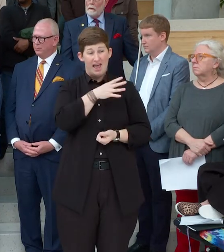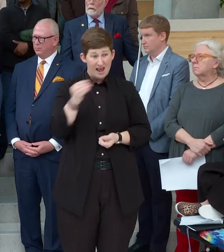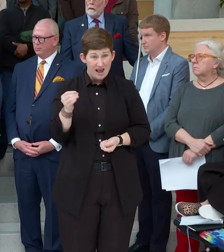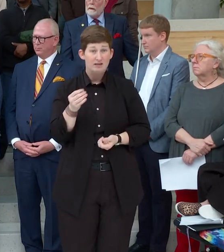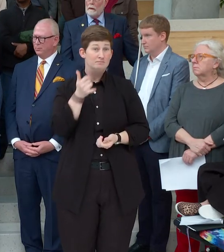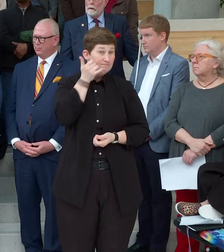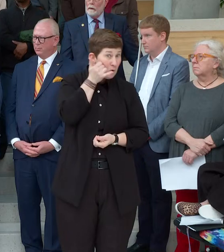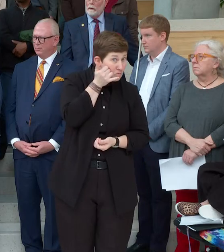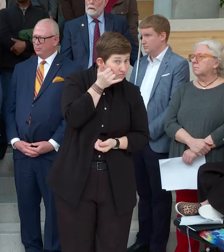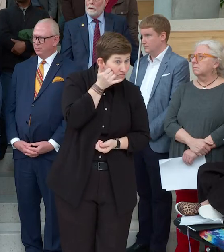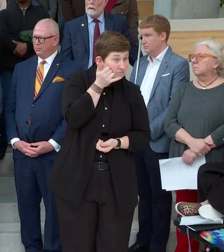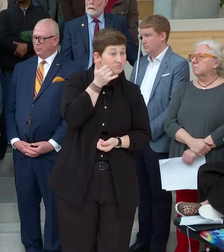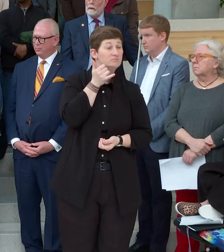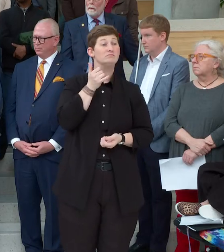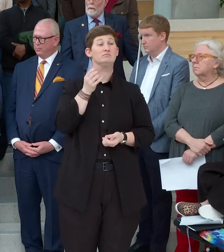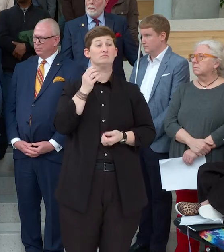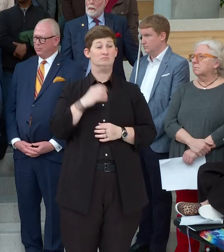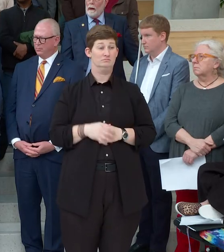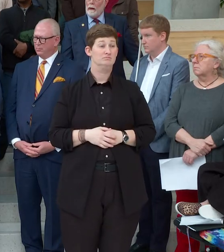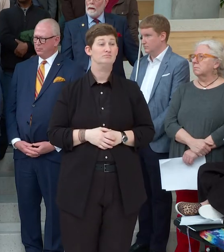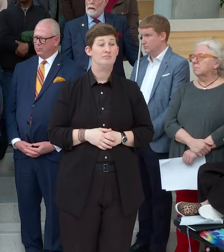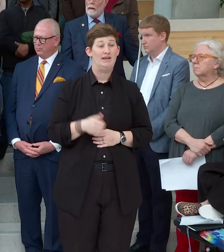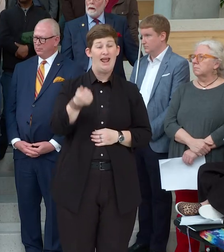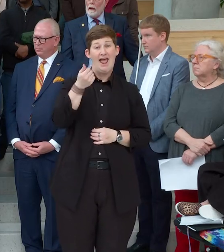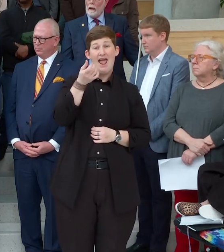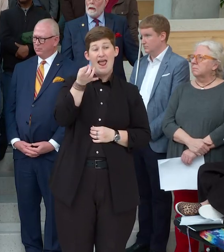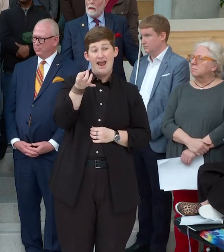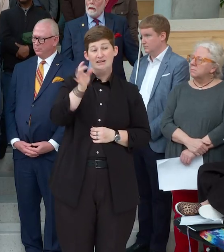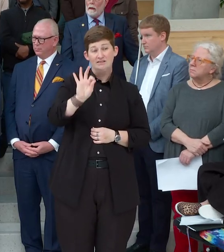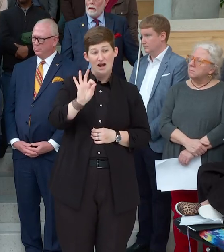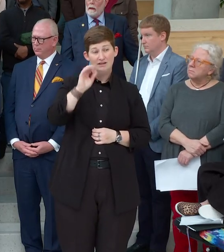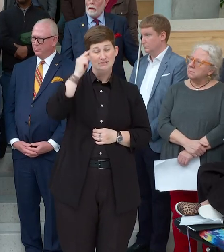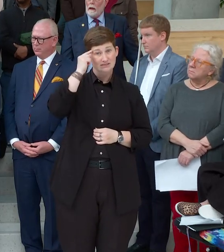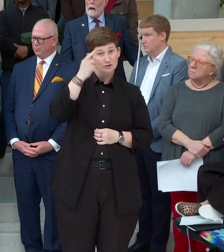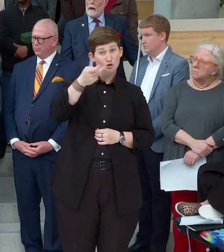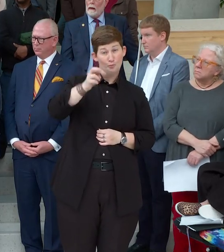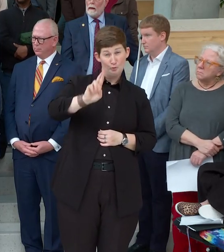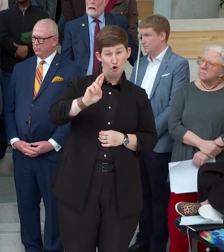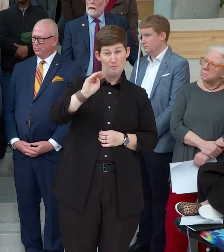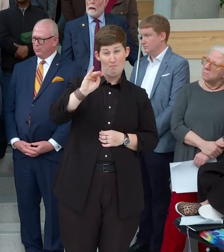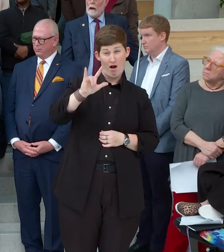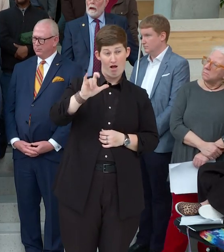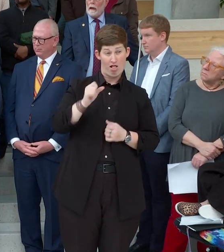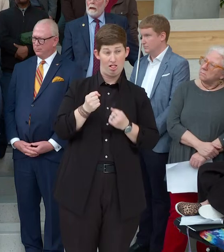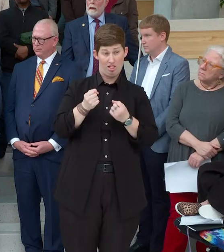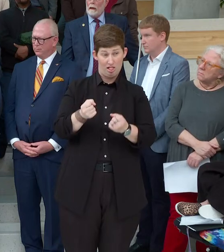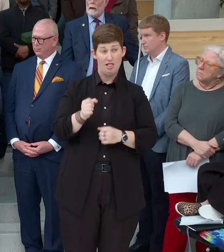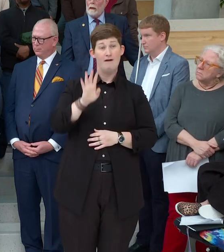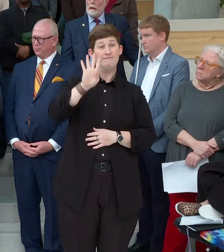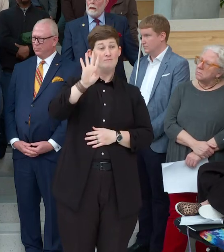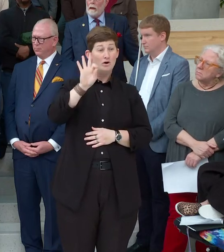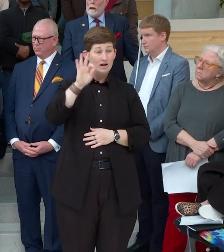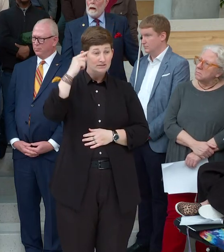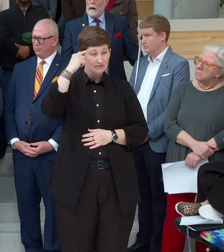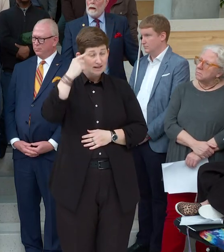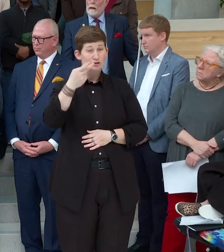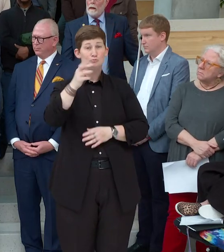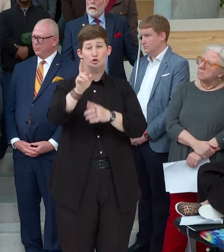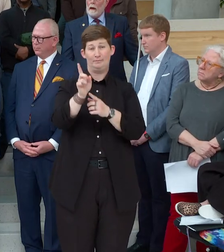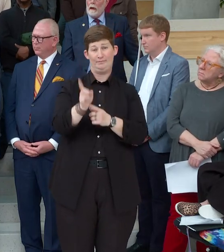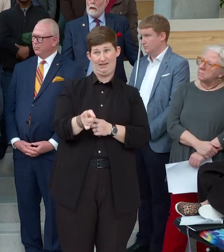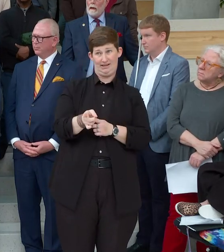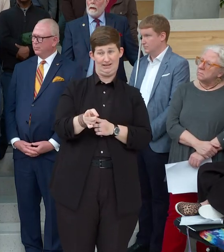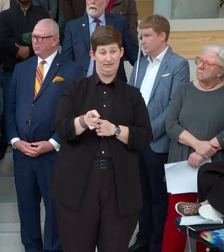at 89 cents per mile and 49 cents per minute. And you can go up above that figure and